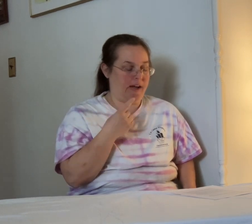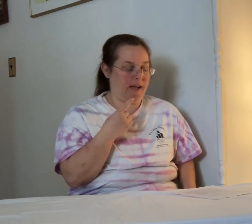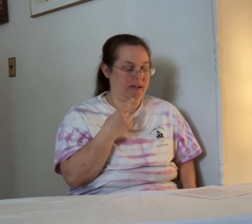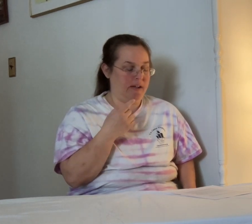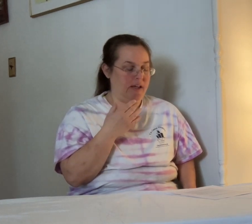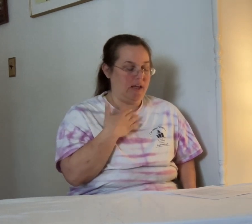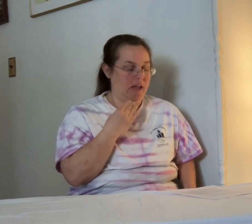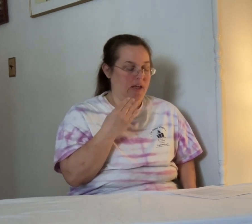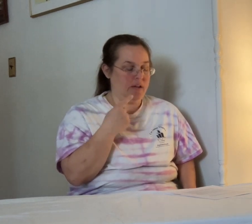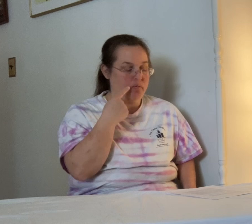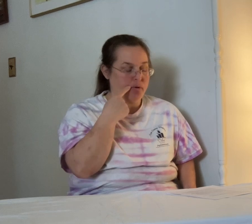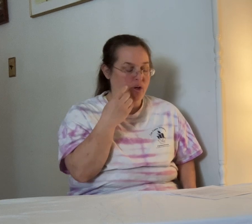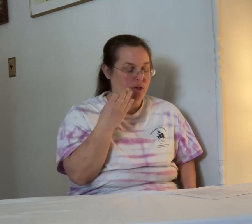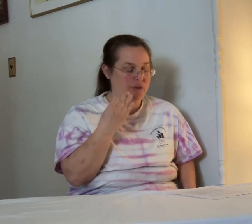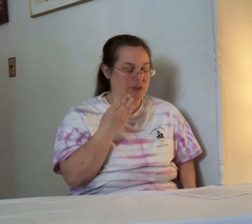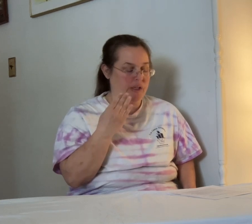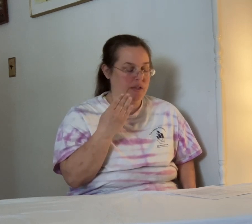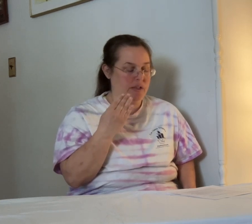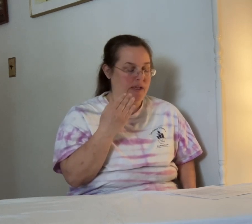qualified in-person